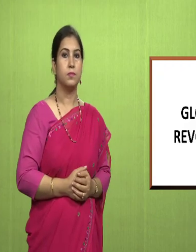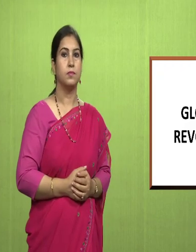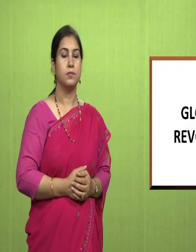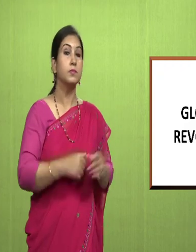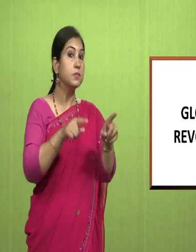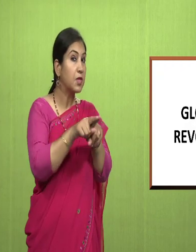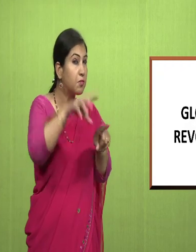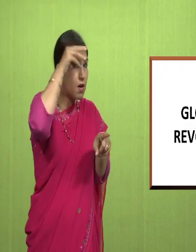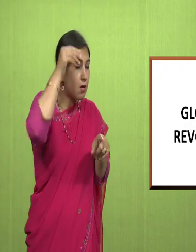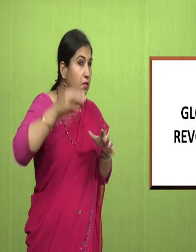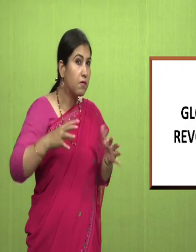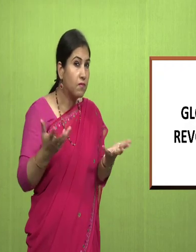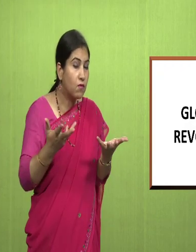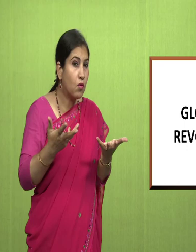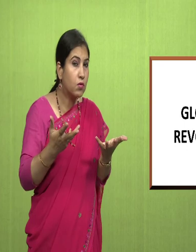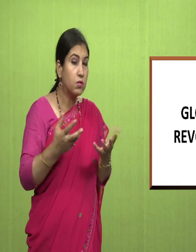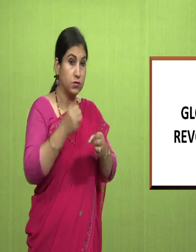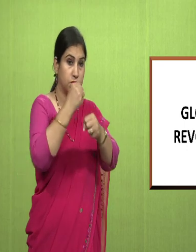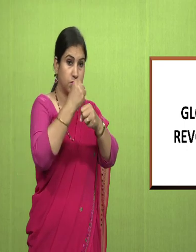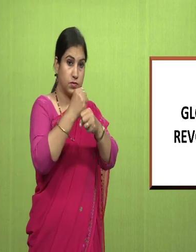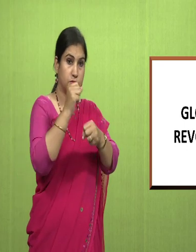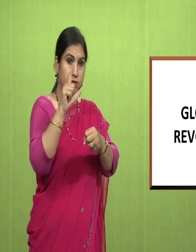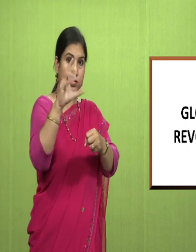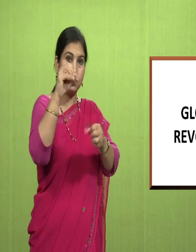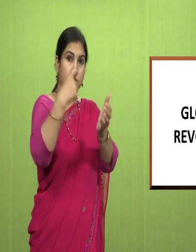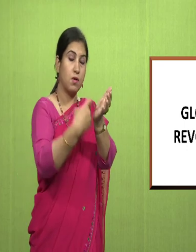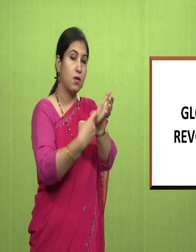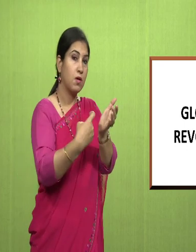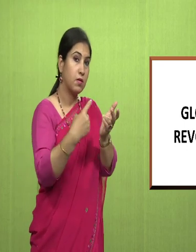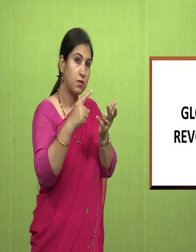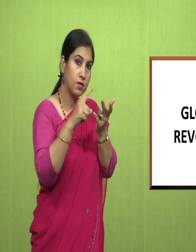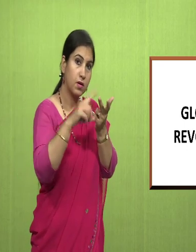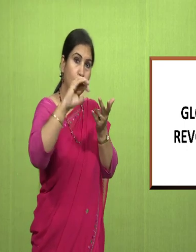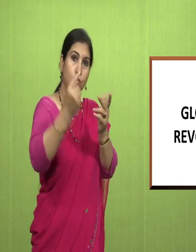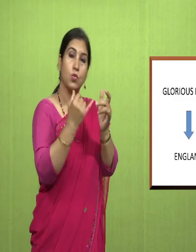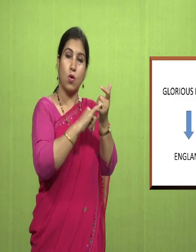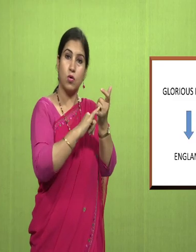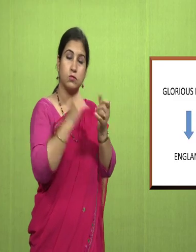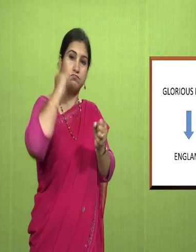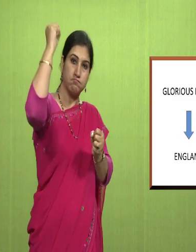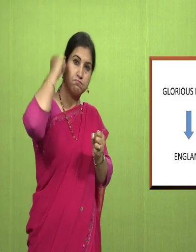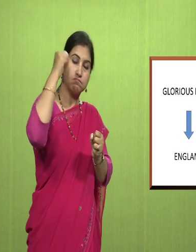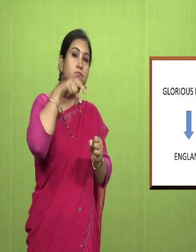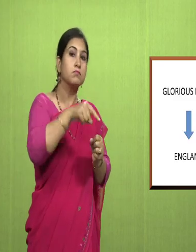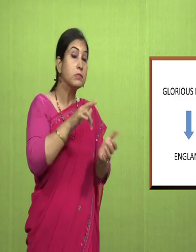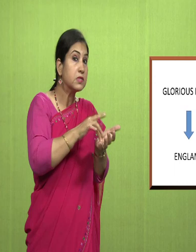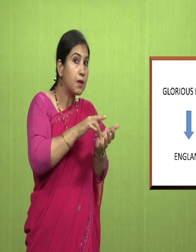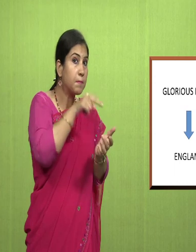We also learned about the Glorious Revolution that took place